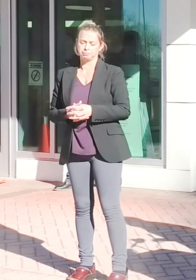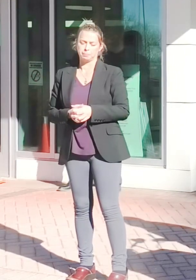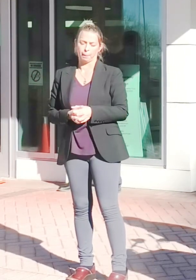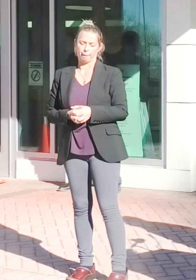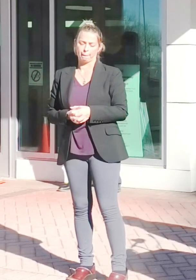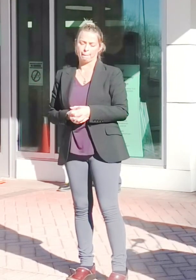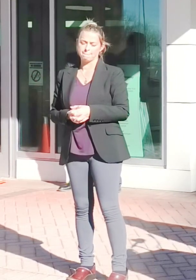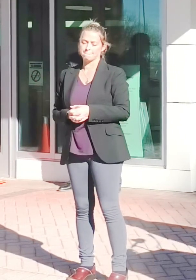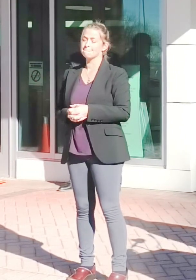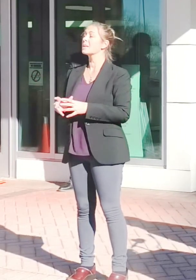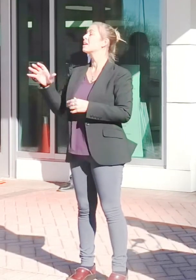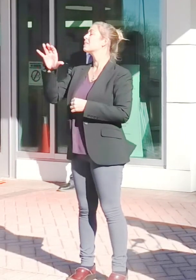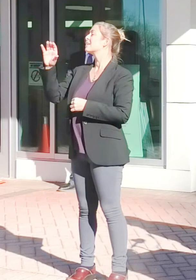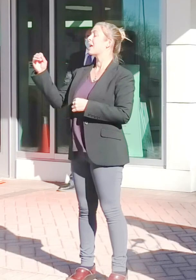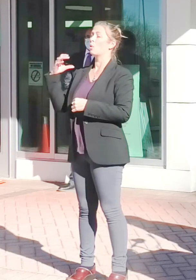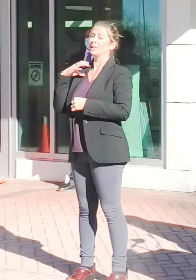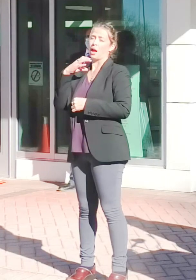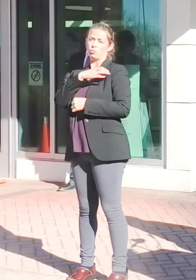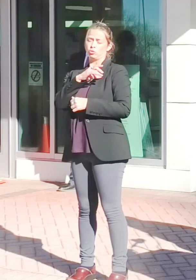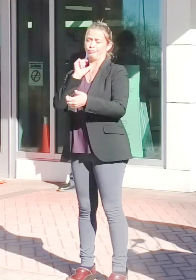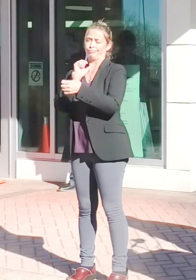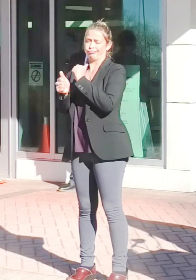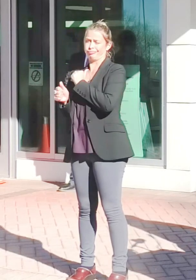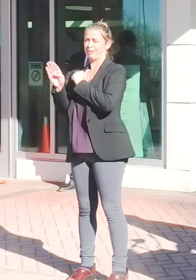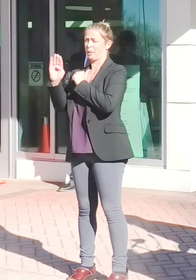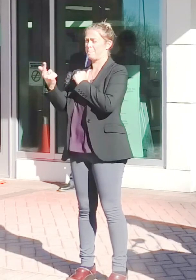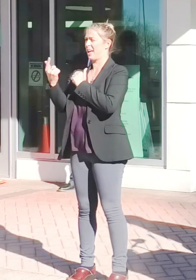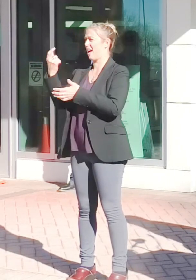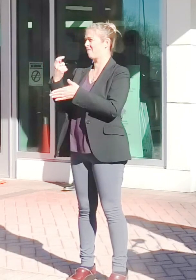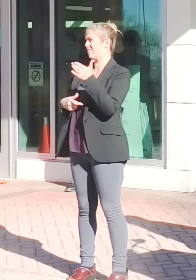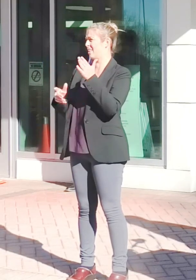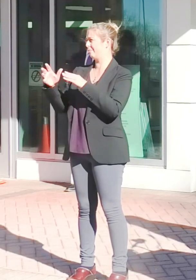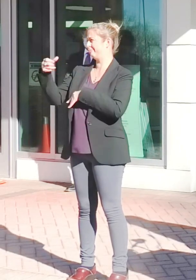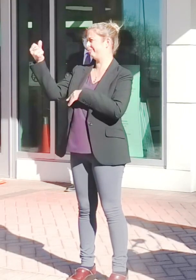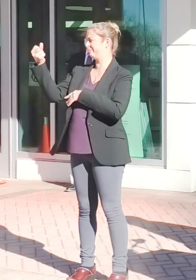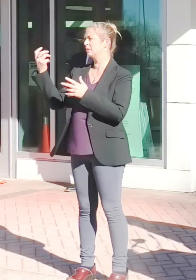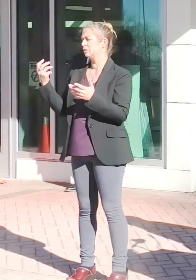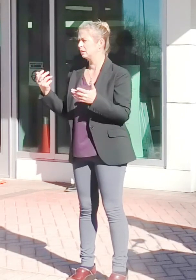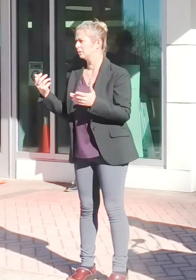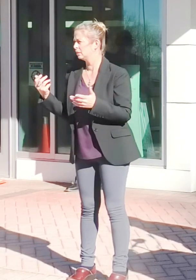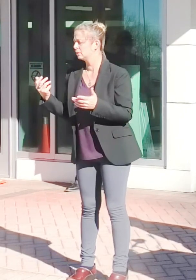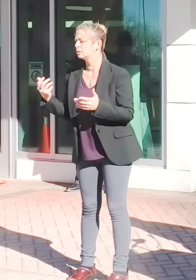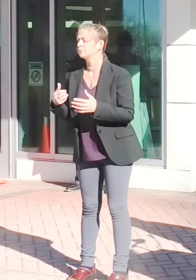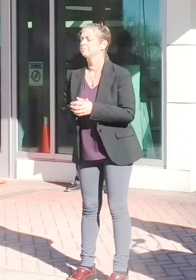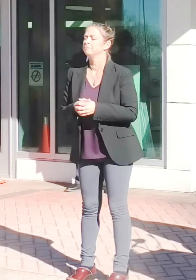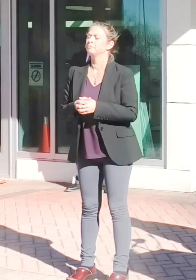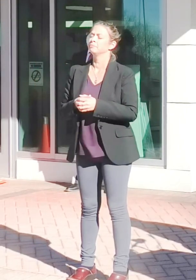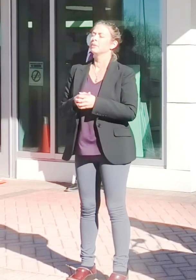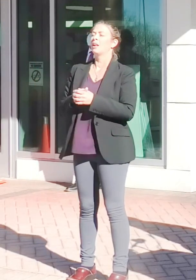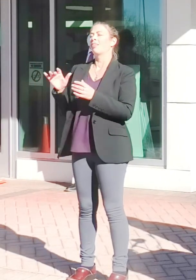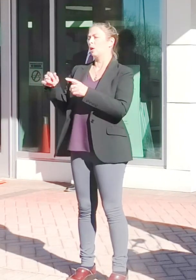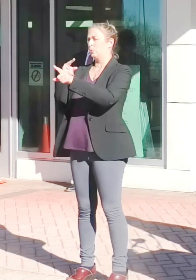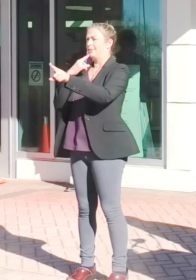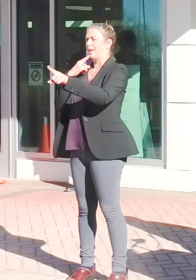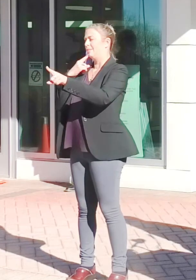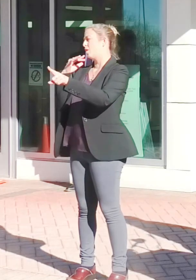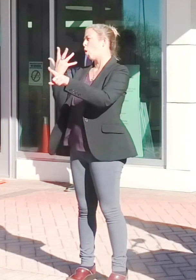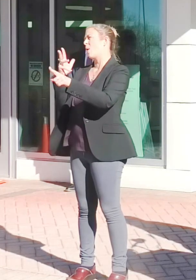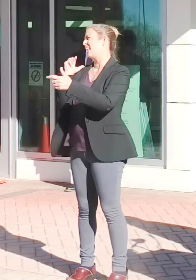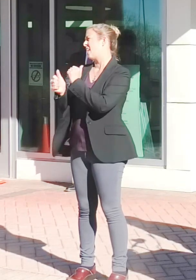So the county council enacted the bag fee, and as you indicated, it has already been